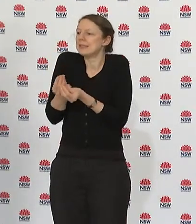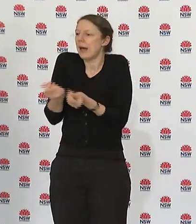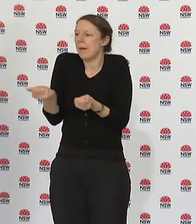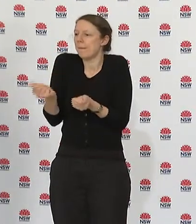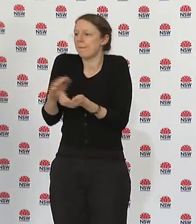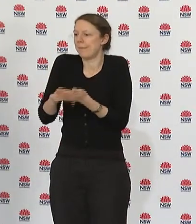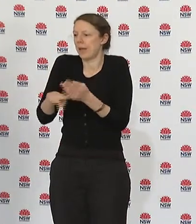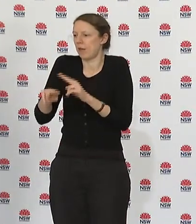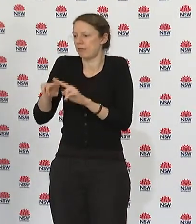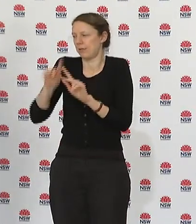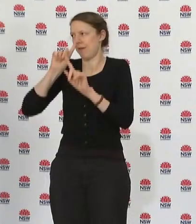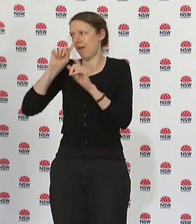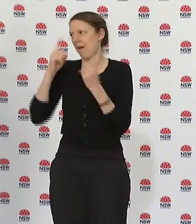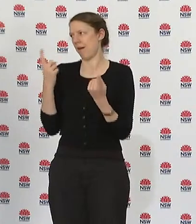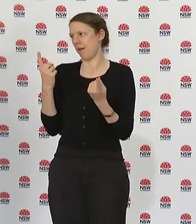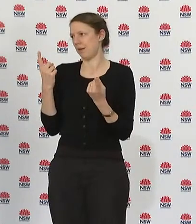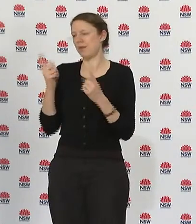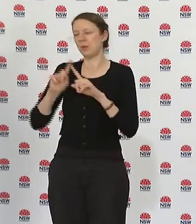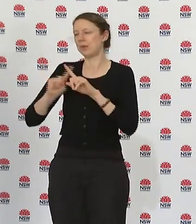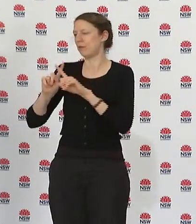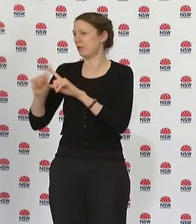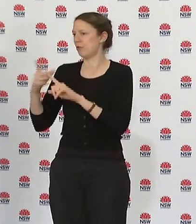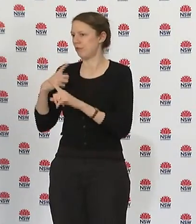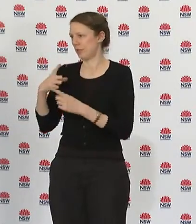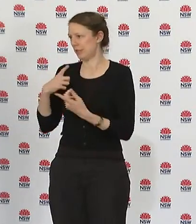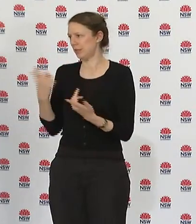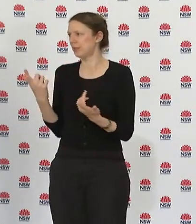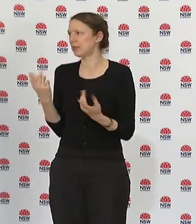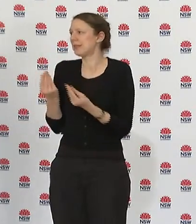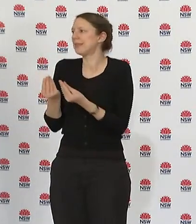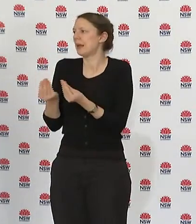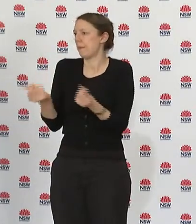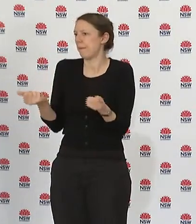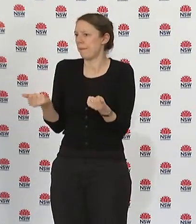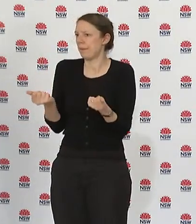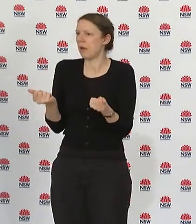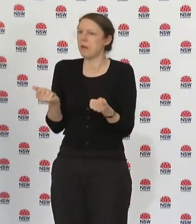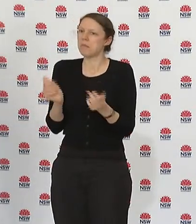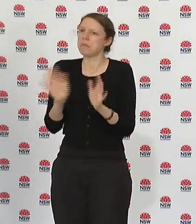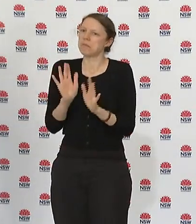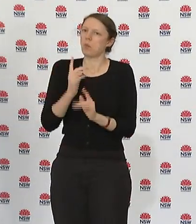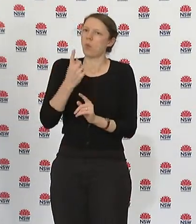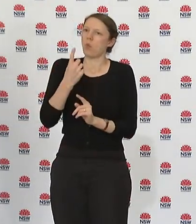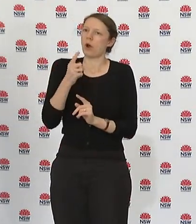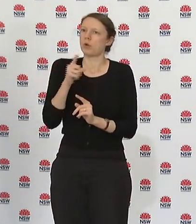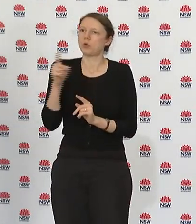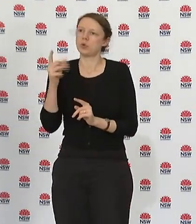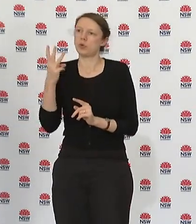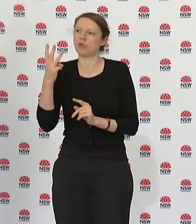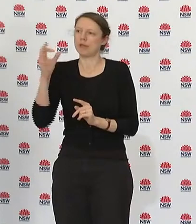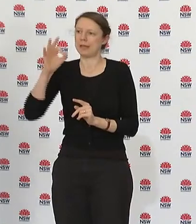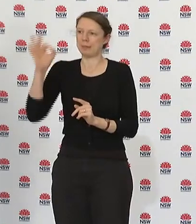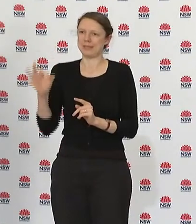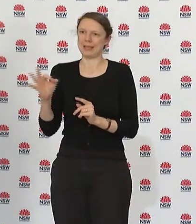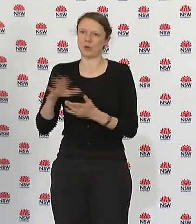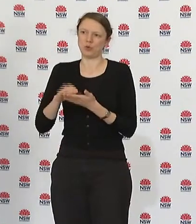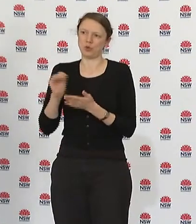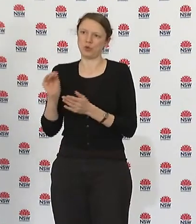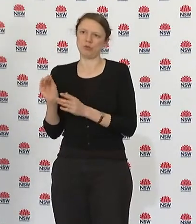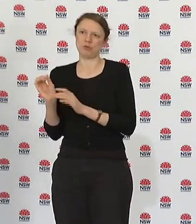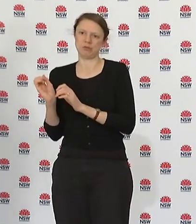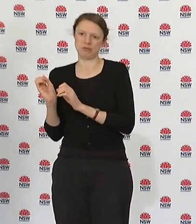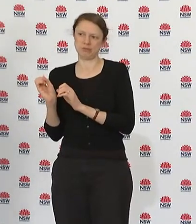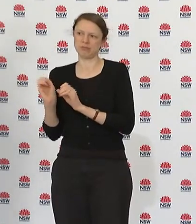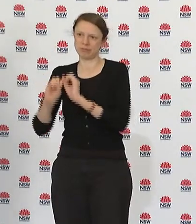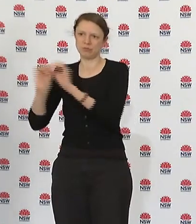that ability for various reasons. And we're noticing around the state it's only about 1 to 3% of students that are actually turning up to school at this stage. And